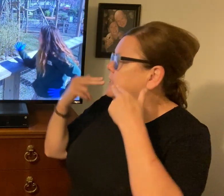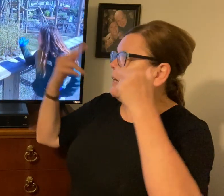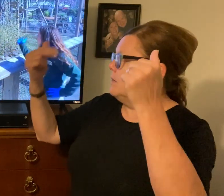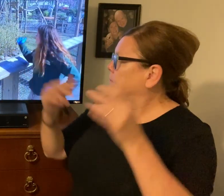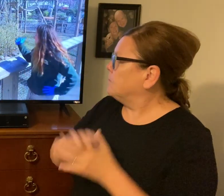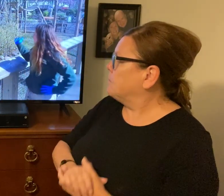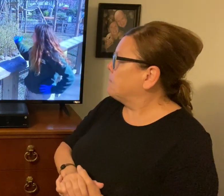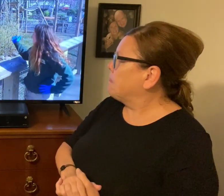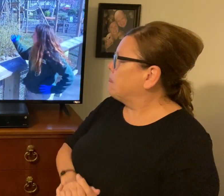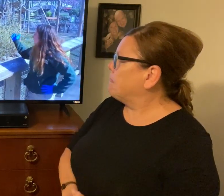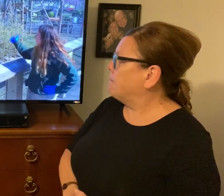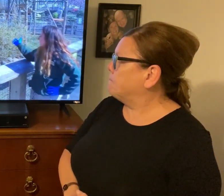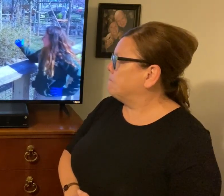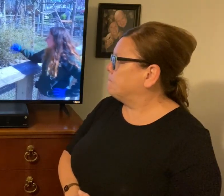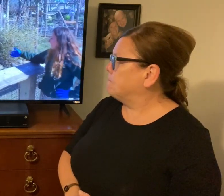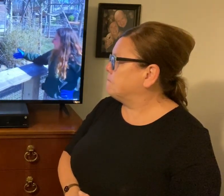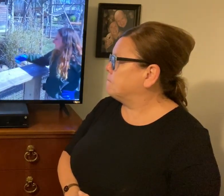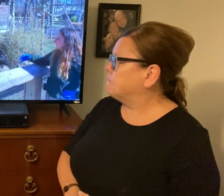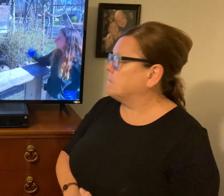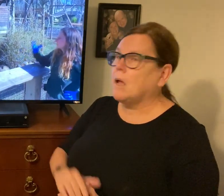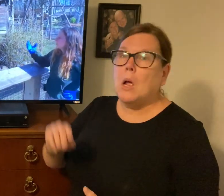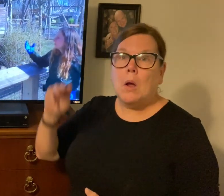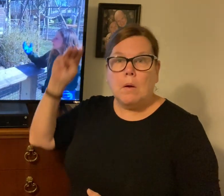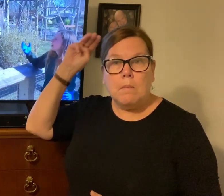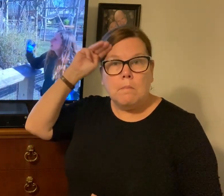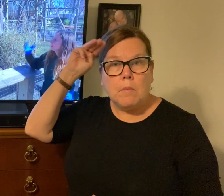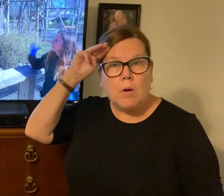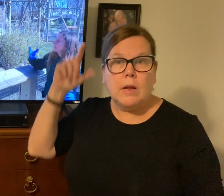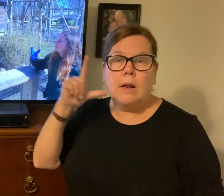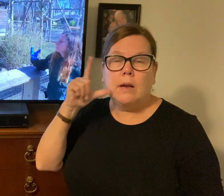and you guys will get to see that Merlin and Leela's